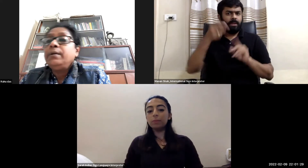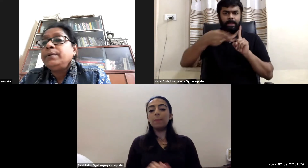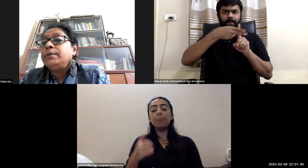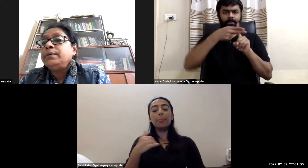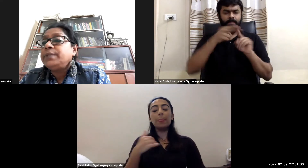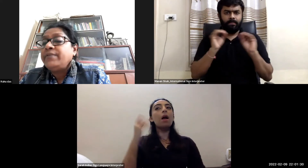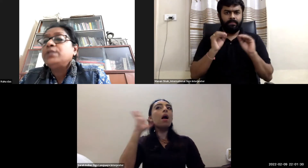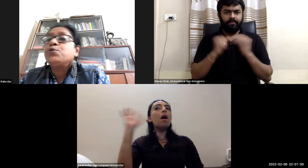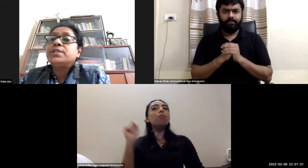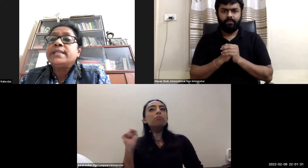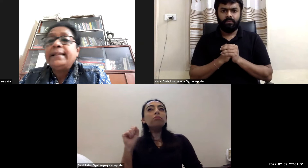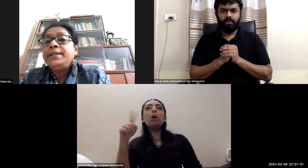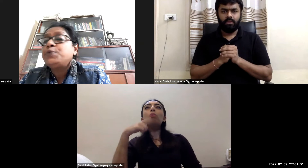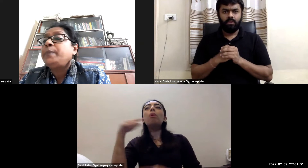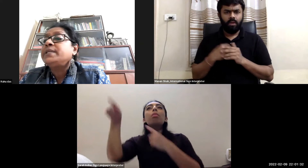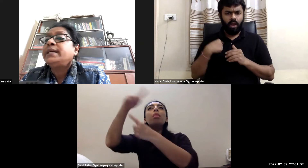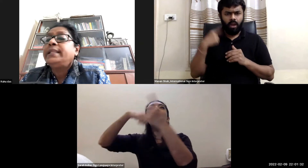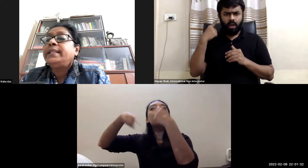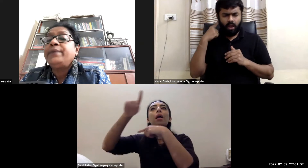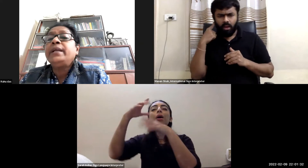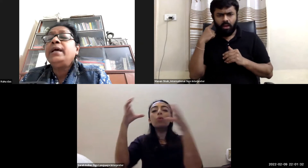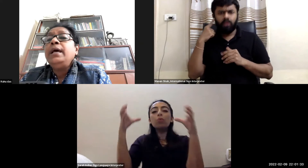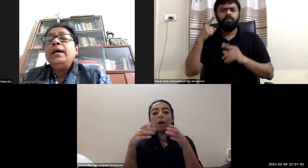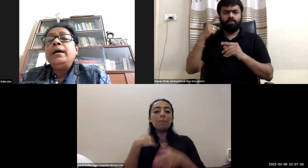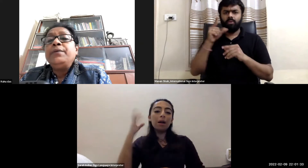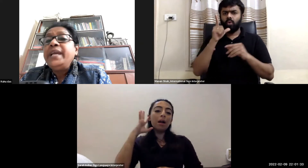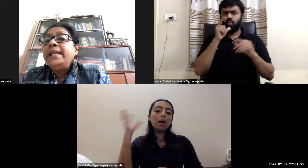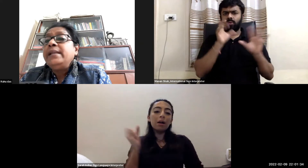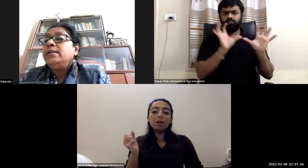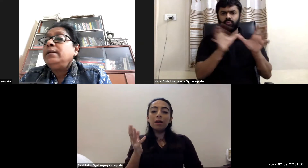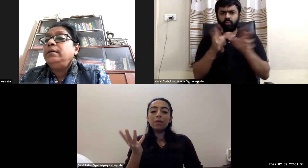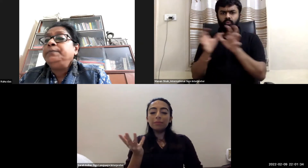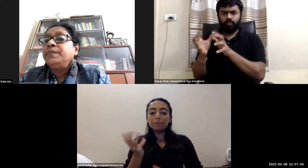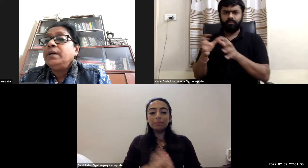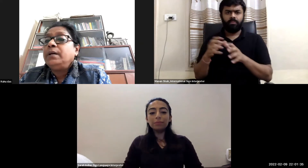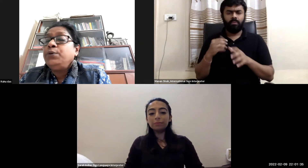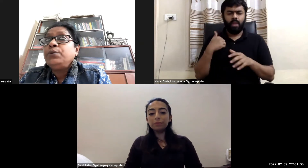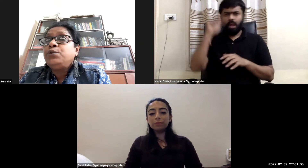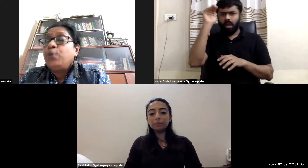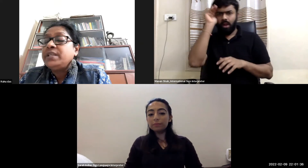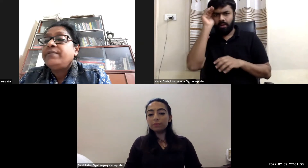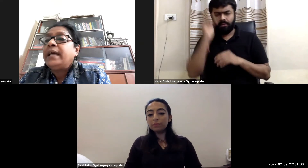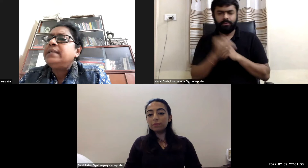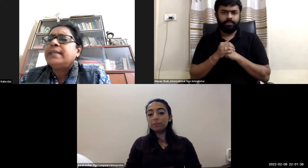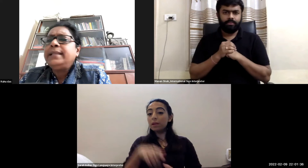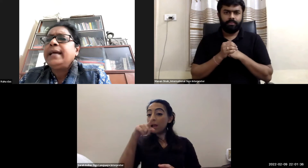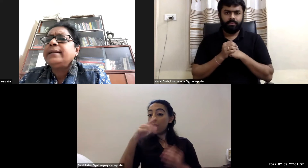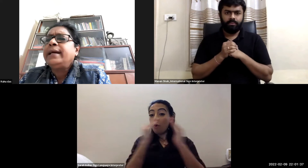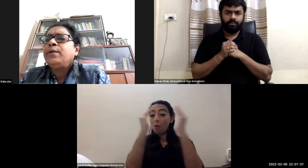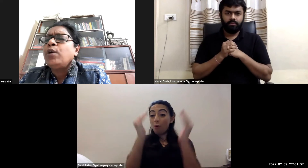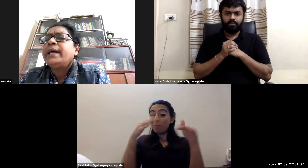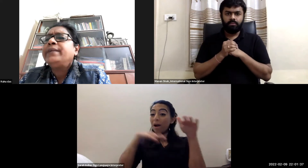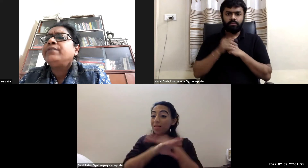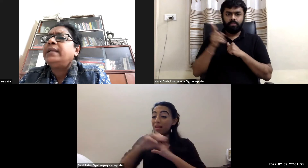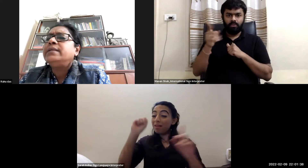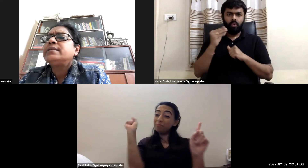from the several sources and the newspapers that there were real you know, domestic violence and the other